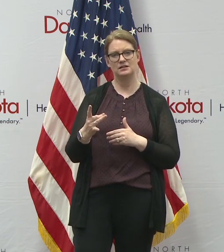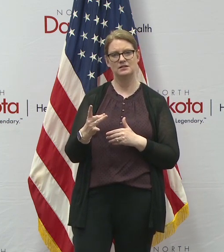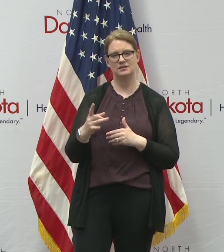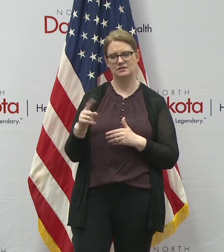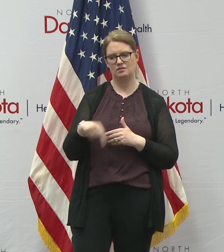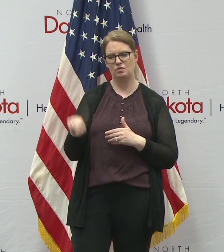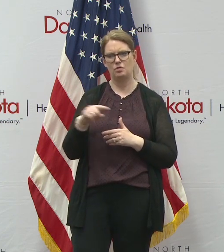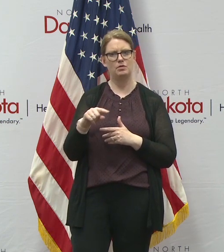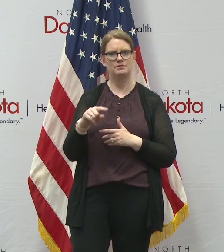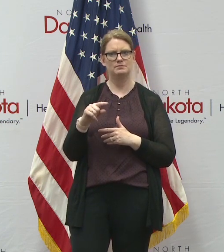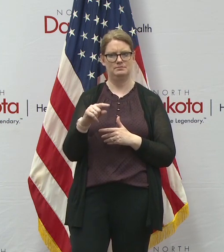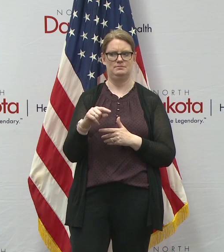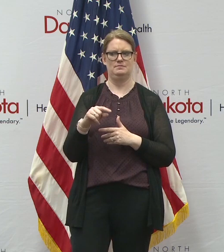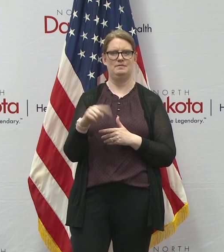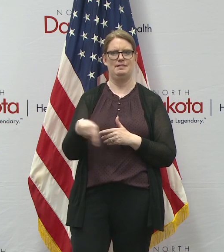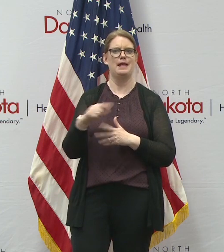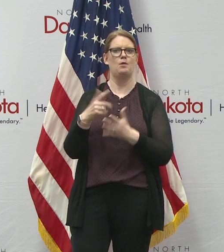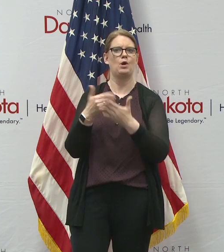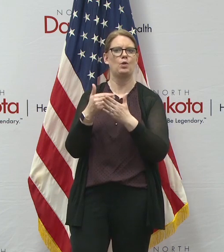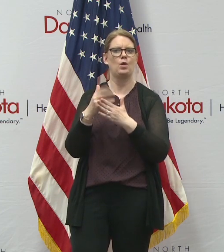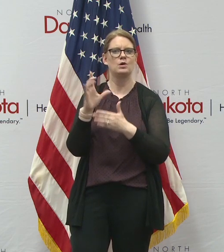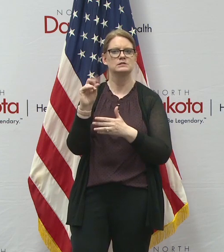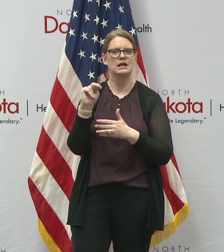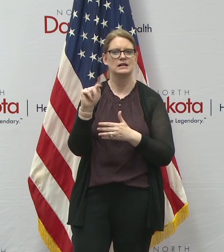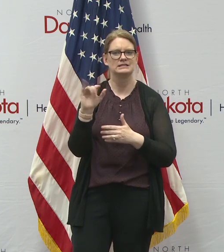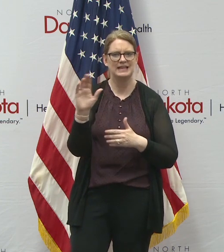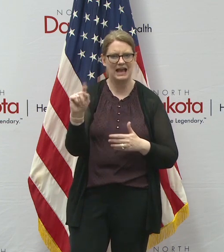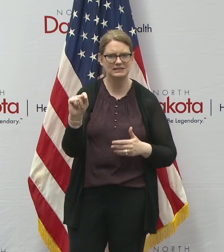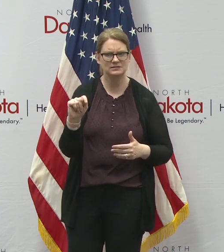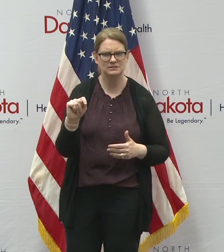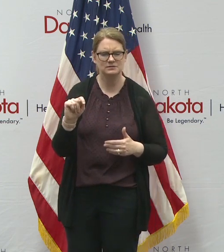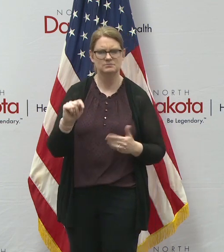close contact. Well, if you're saying, whoa, we had